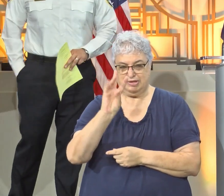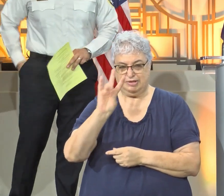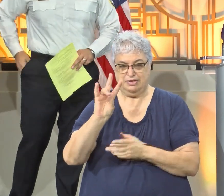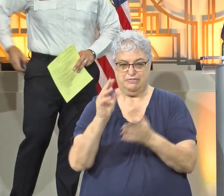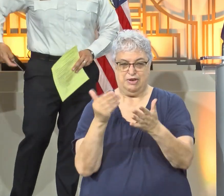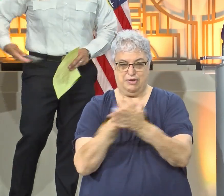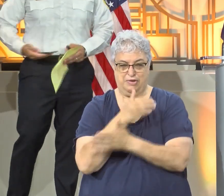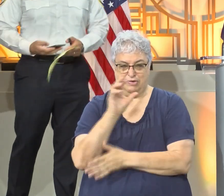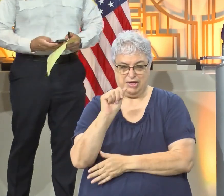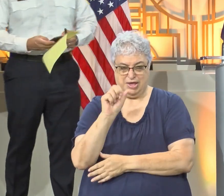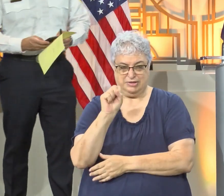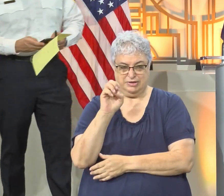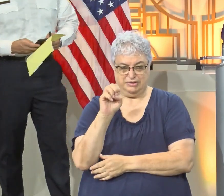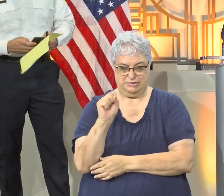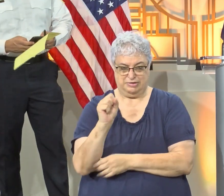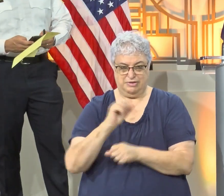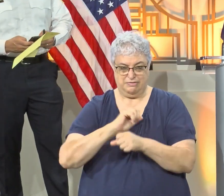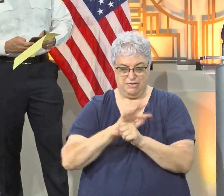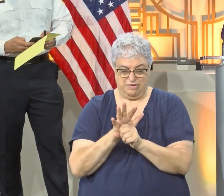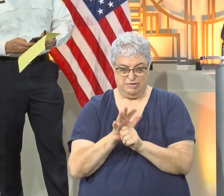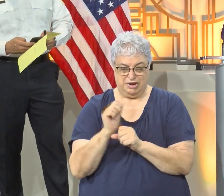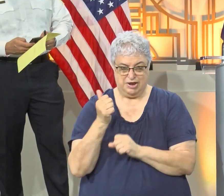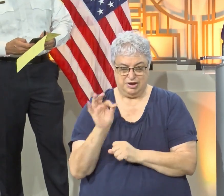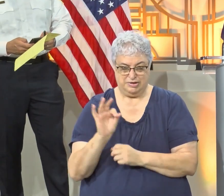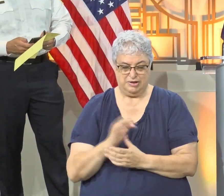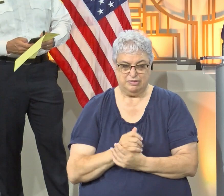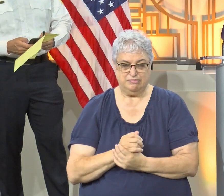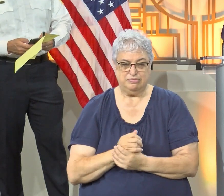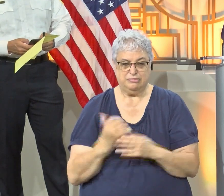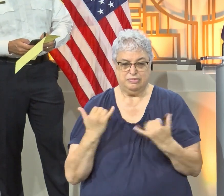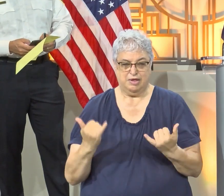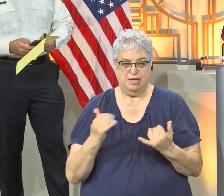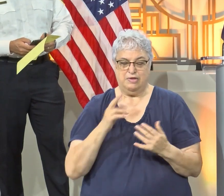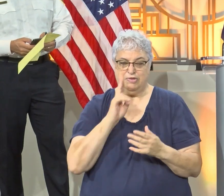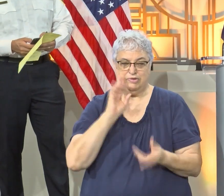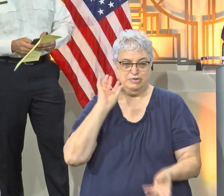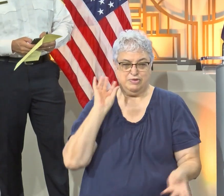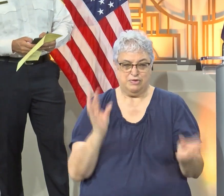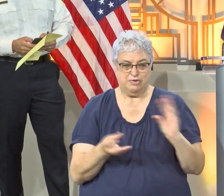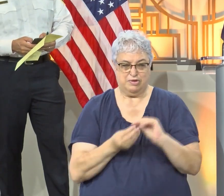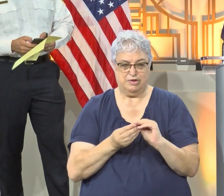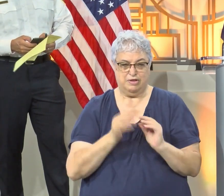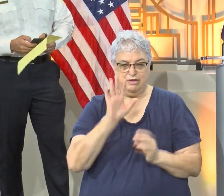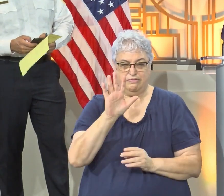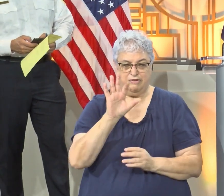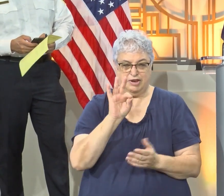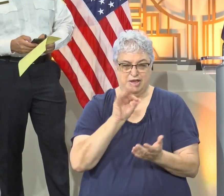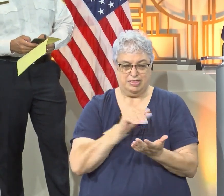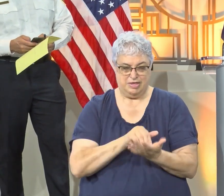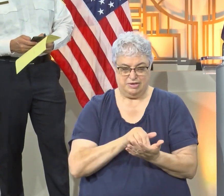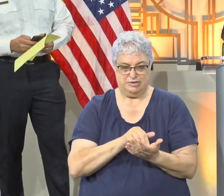467 new cases of COVID-19, bringing Houston's total to